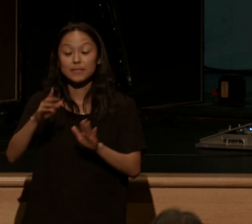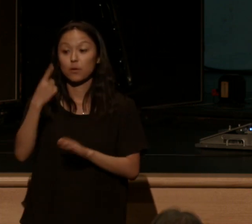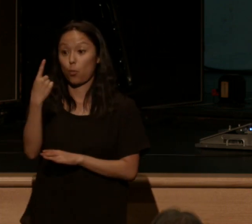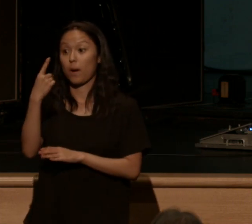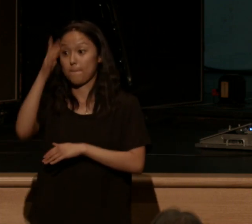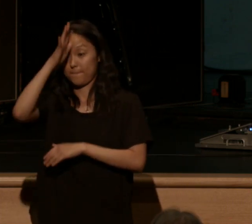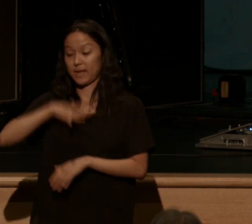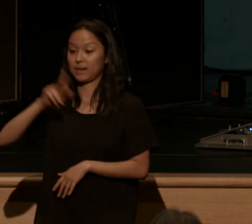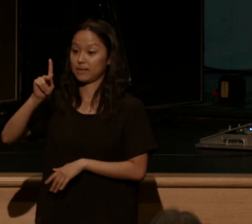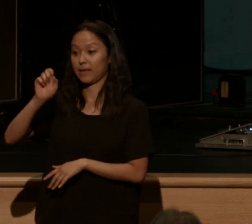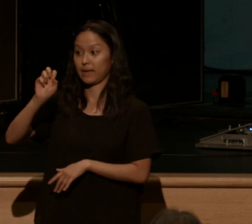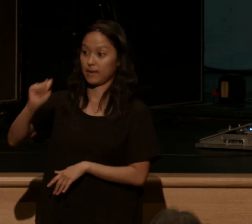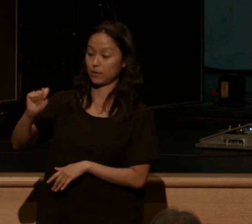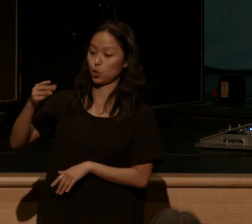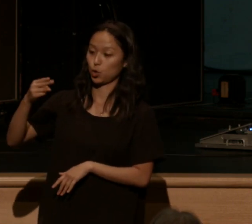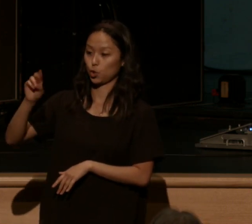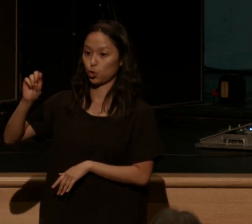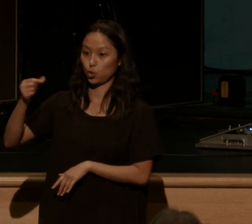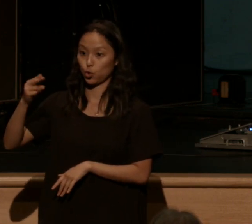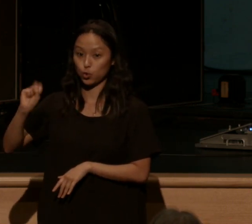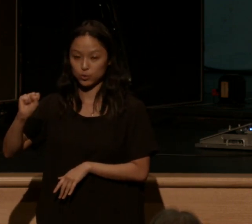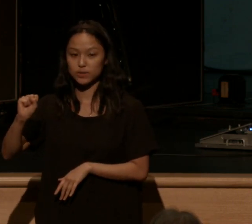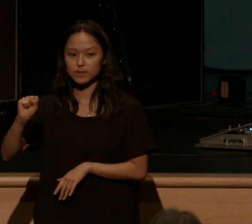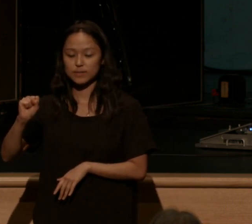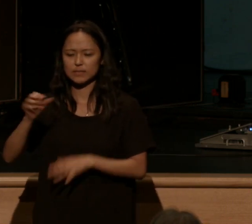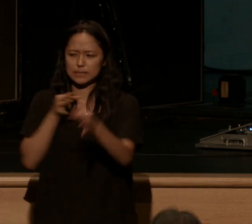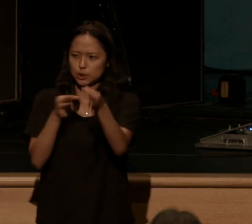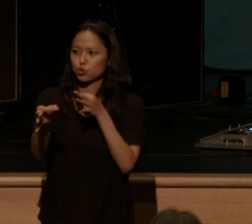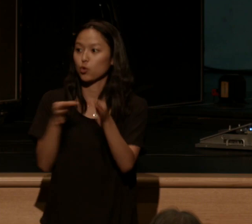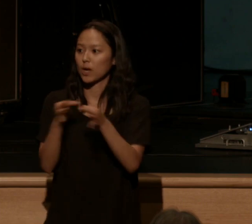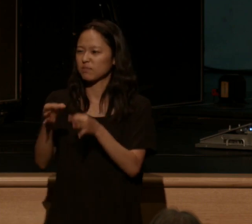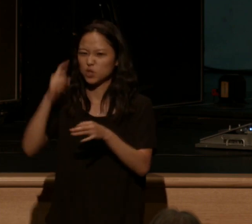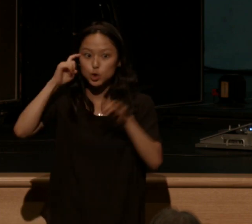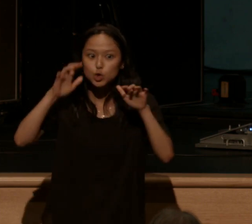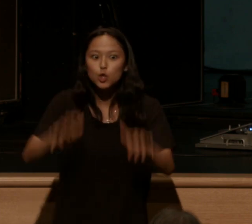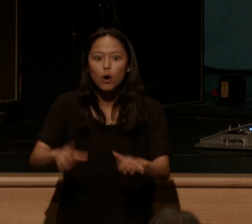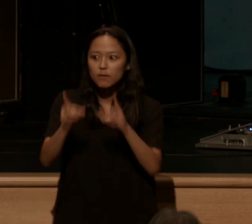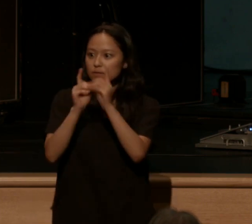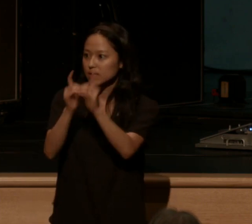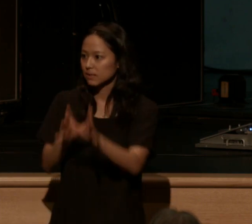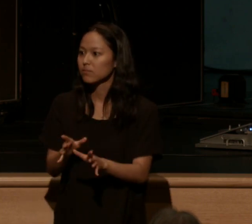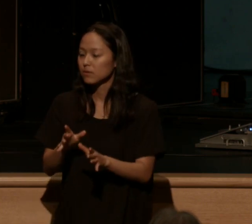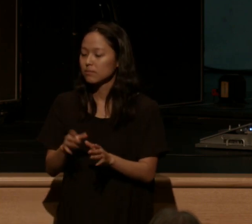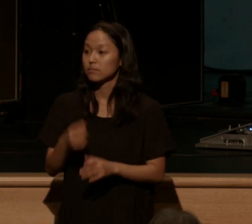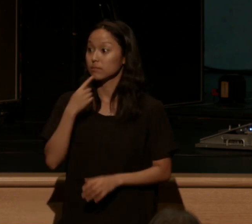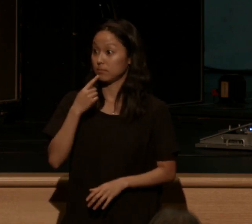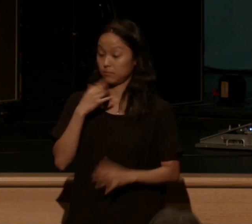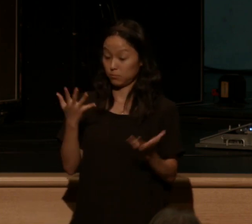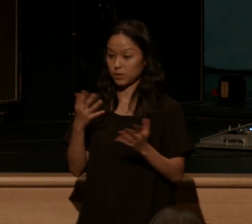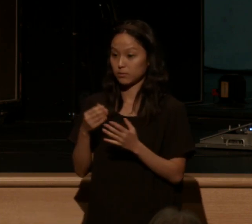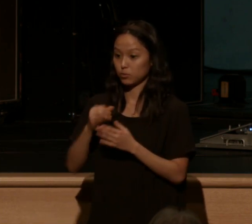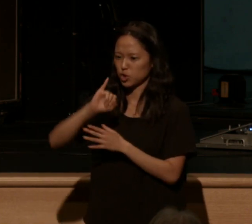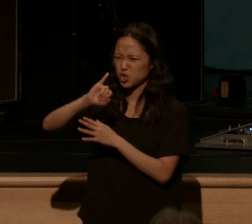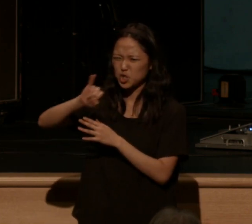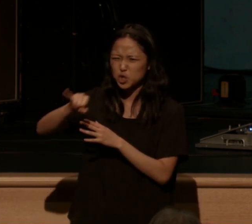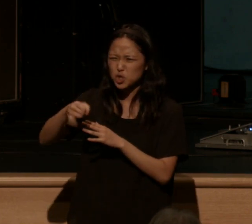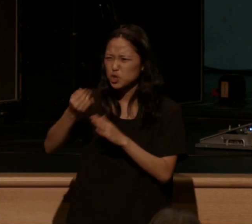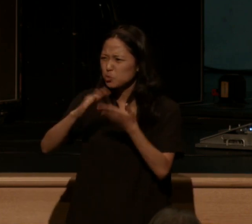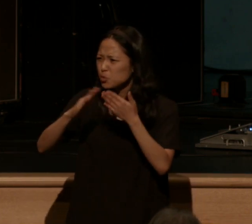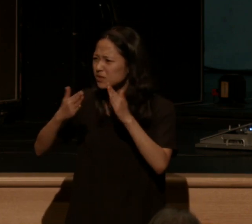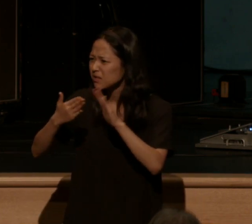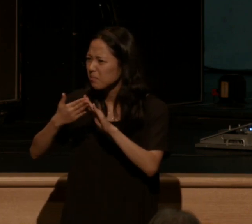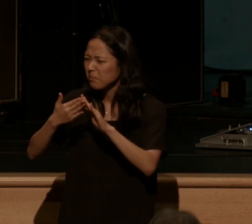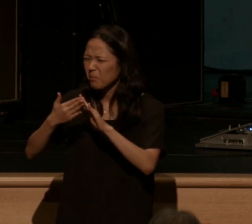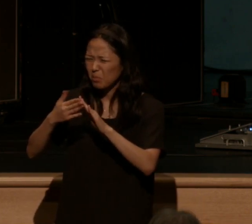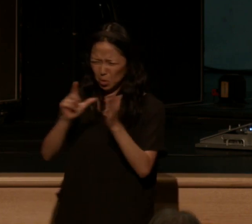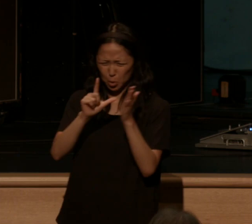Hughes describes this context, like the shock of the disciples in what they're hearing. He says, Jerusalem, the